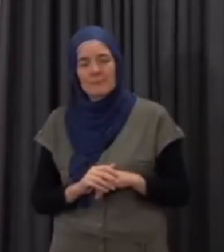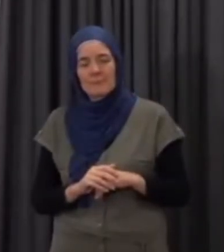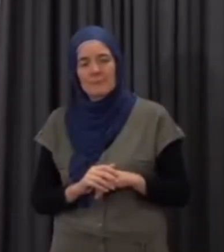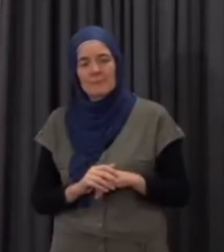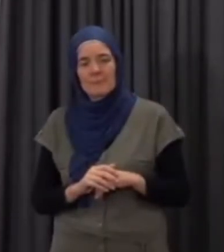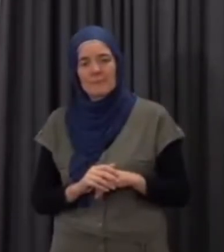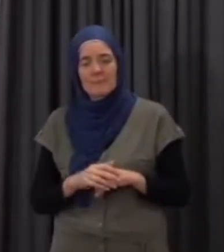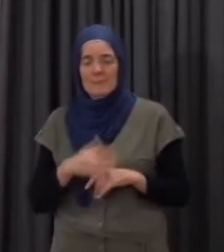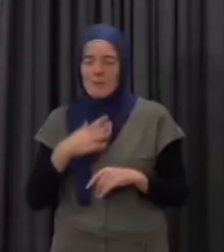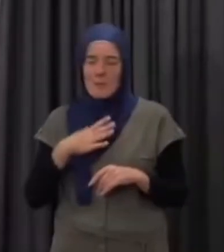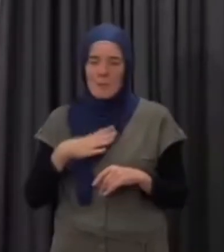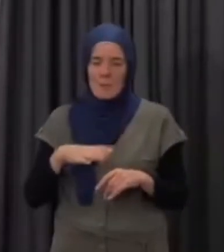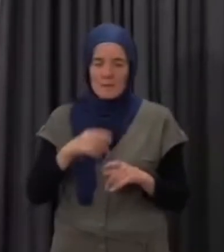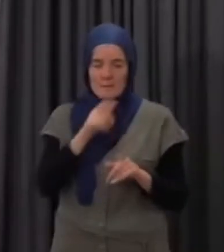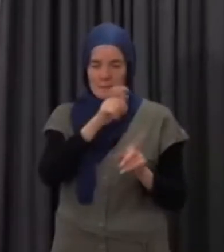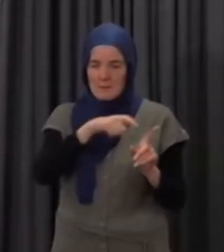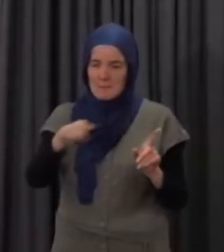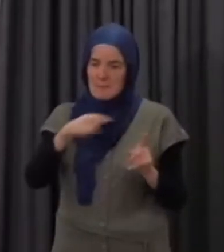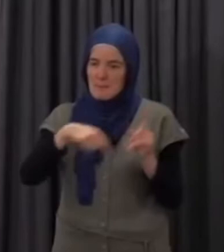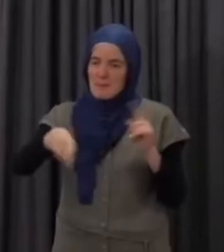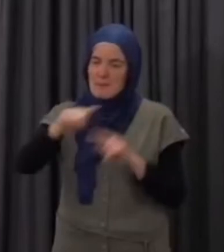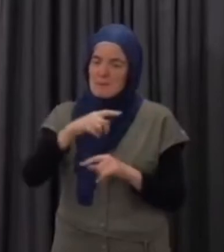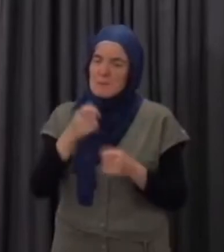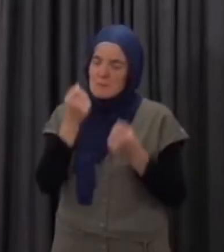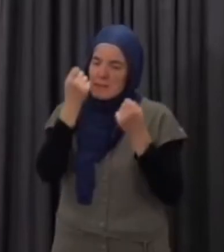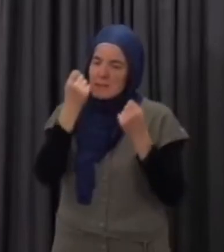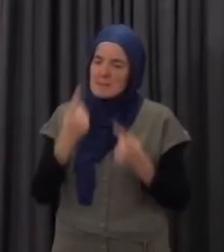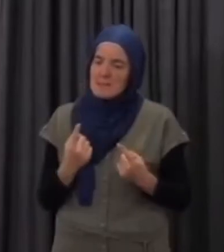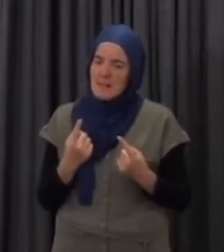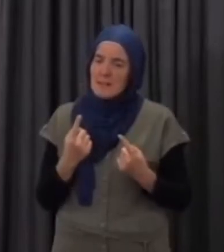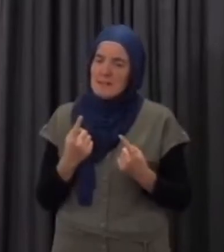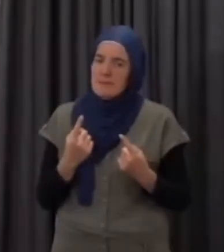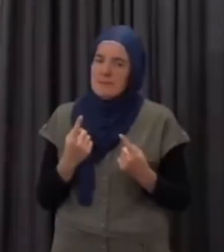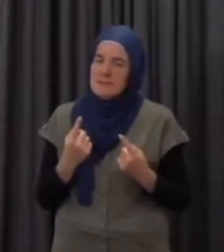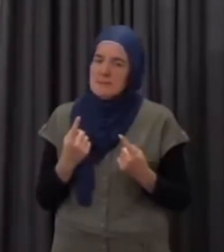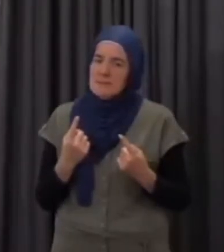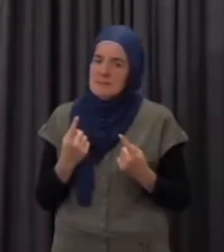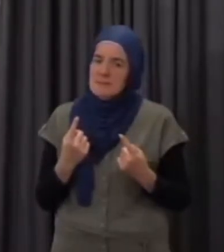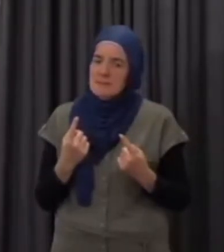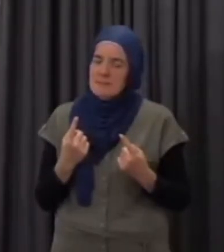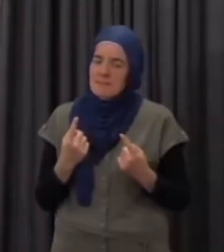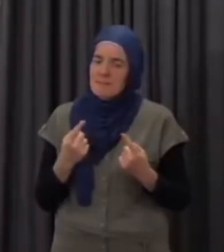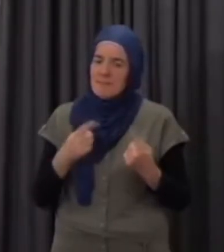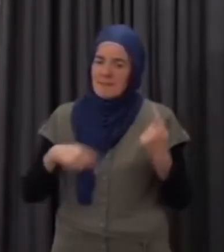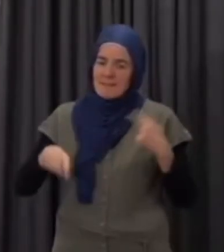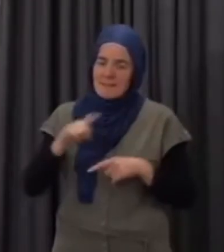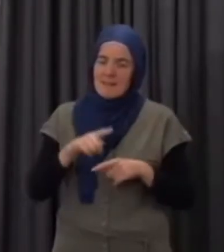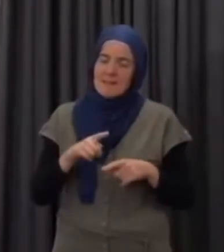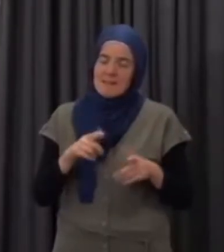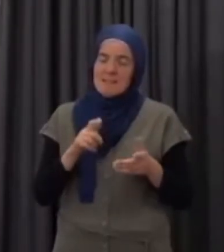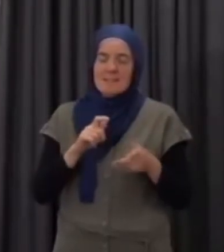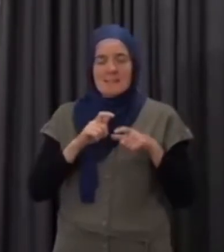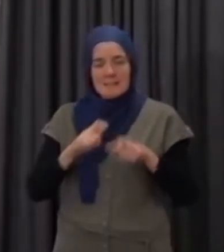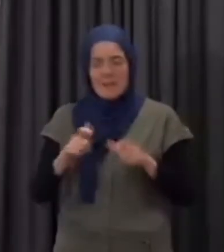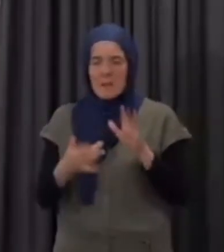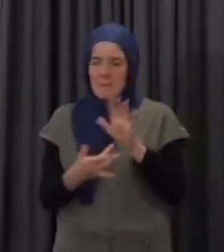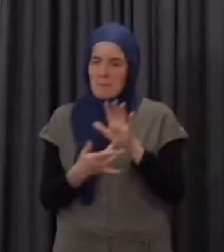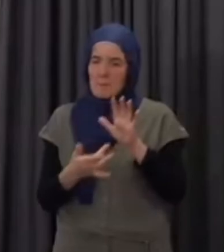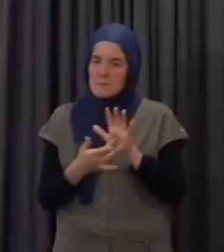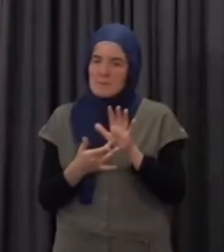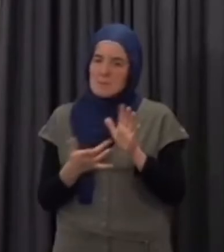important to maintain those lower levels of community transmission, and that we do want the population of North Wales to help us to protect the NHS and to stay at home.